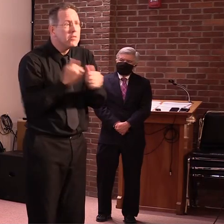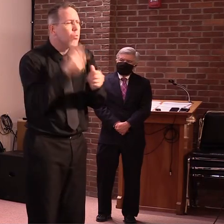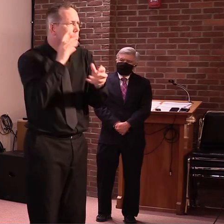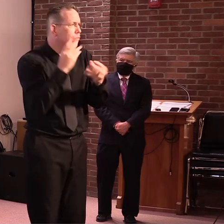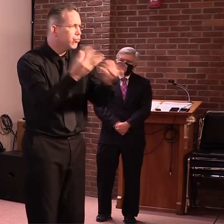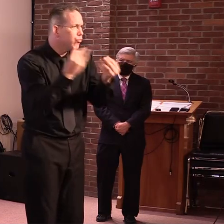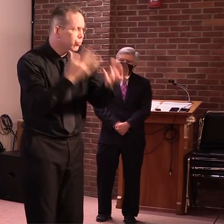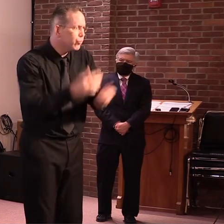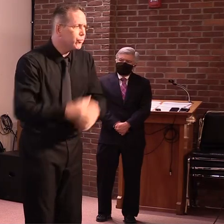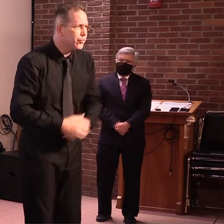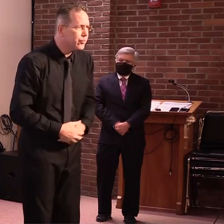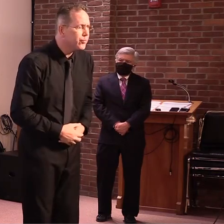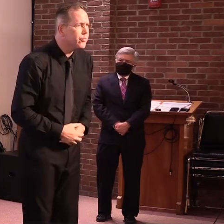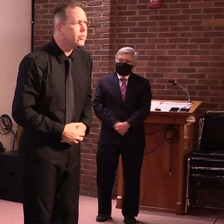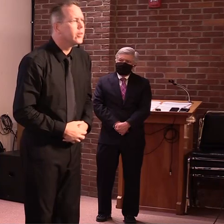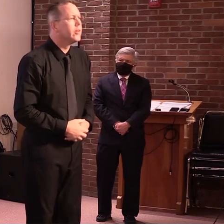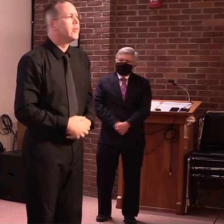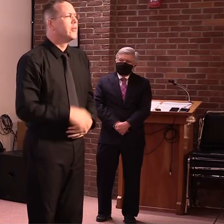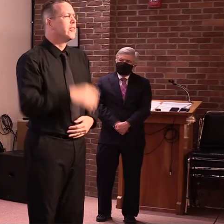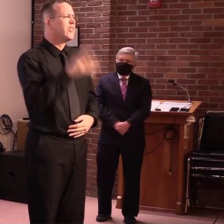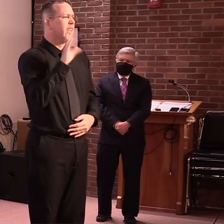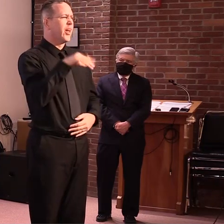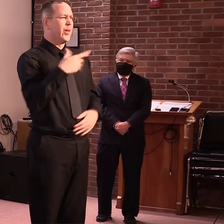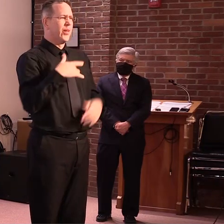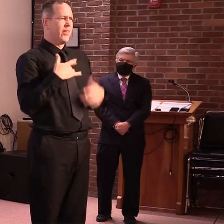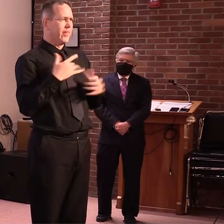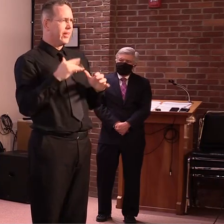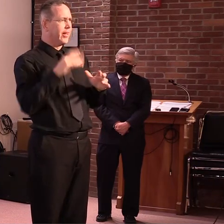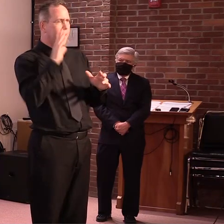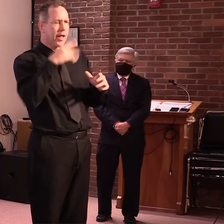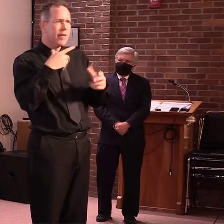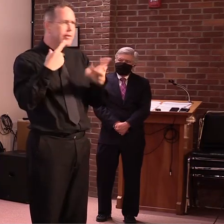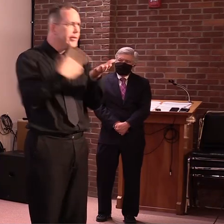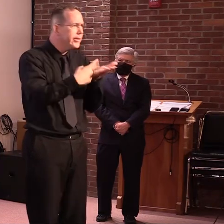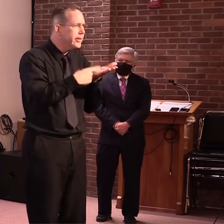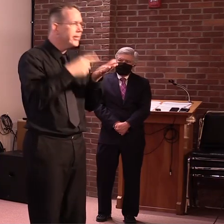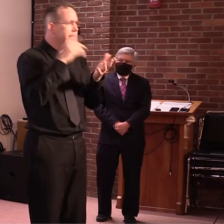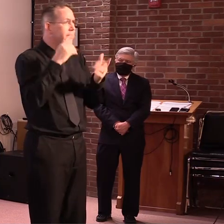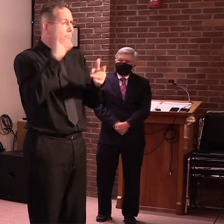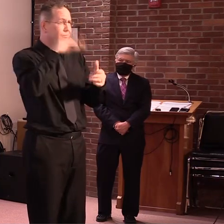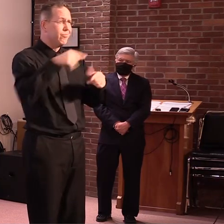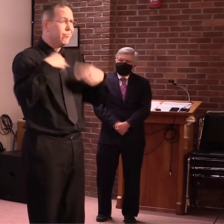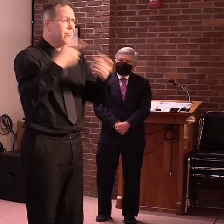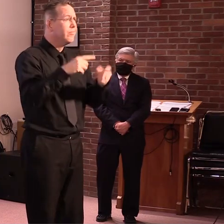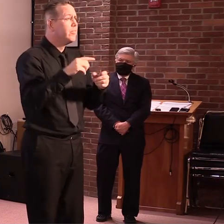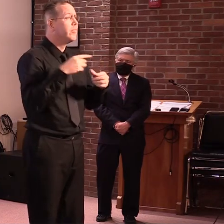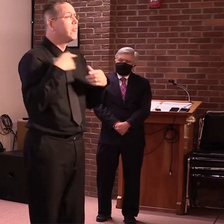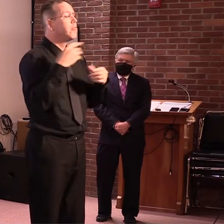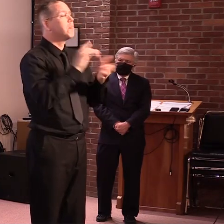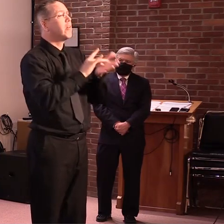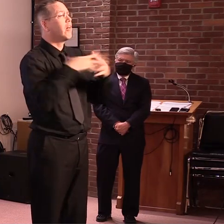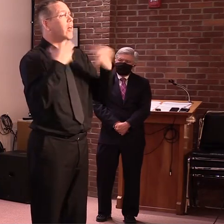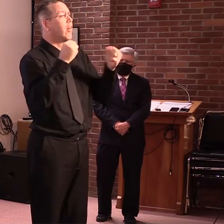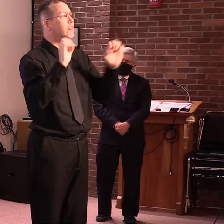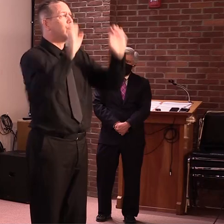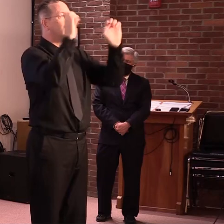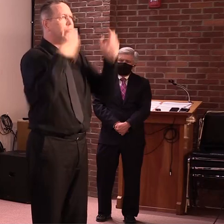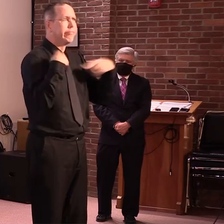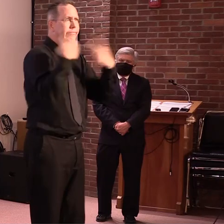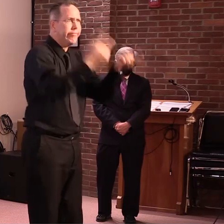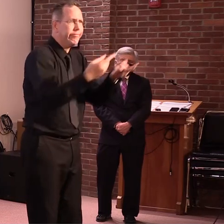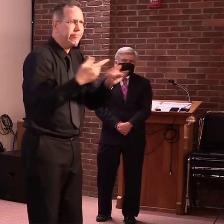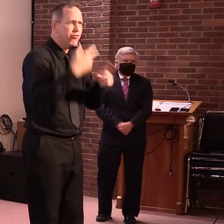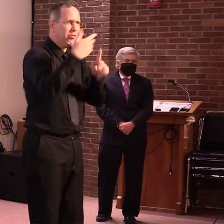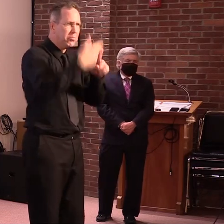we've been dealing with this public health emergency for quite some time, it's really only been about 3 months since I declared the state of